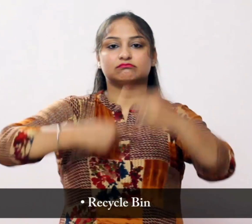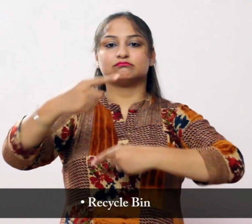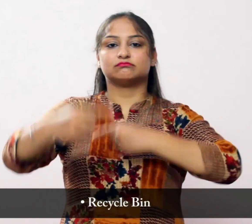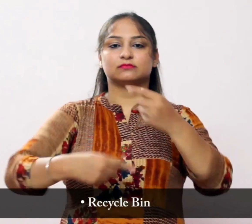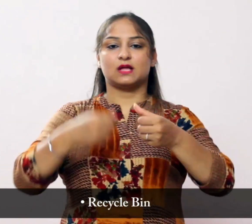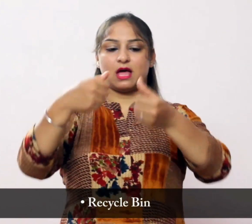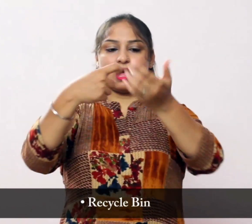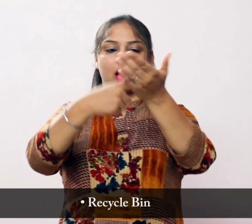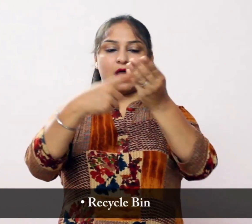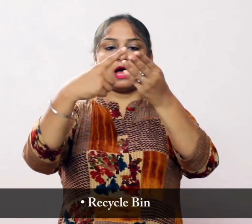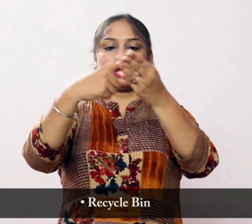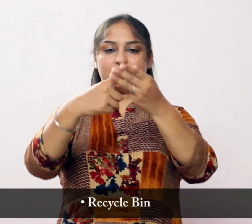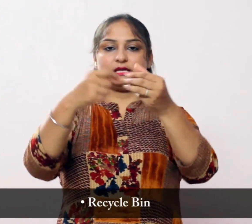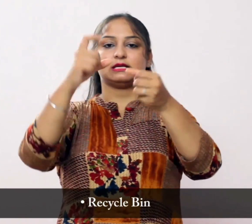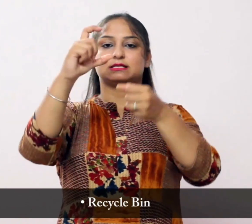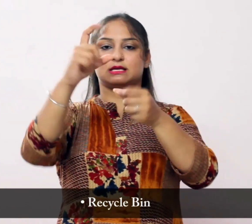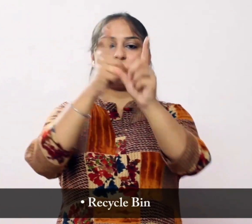Recycle bin.